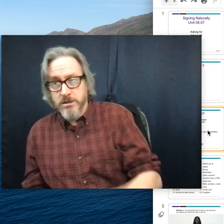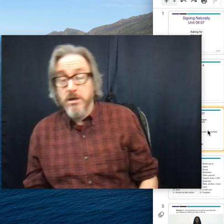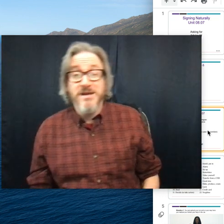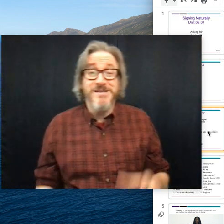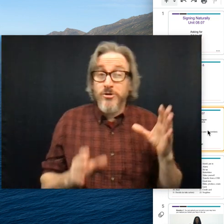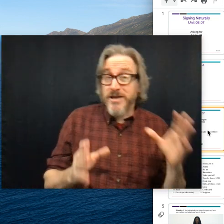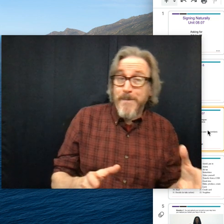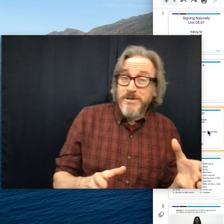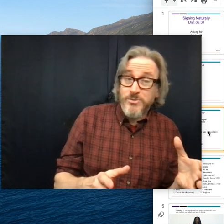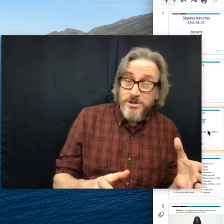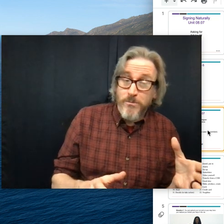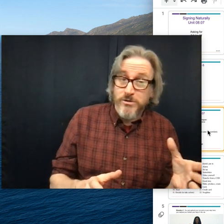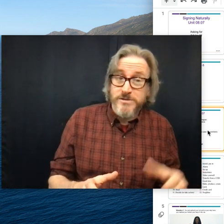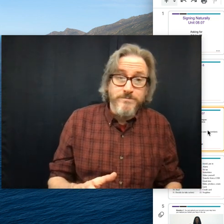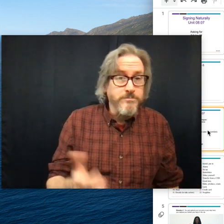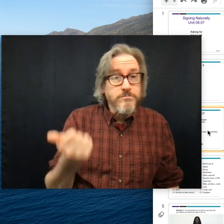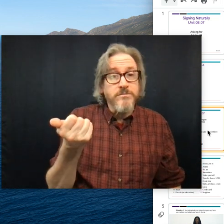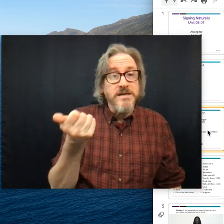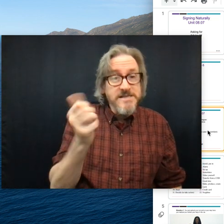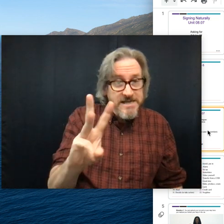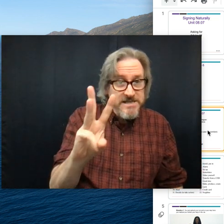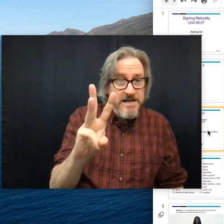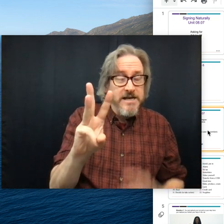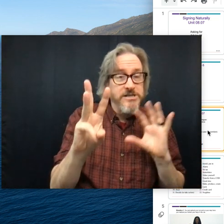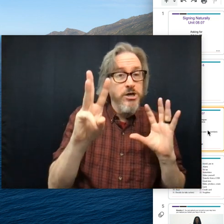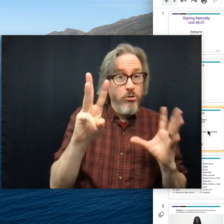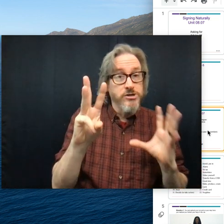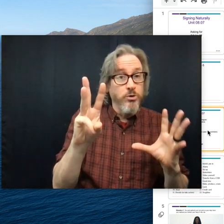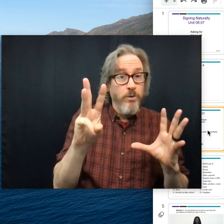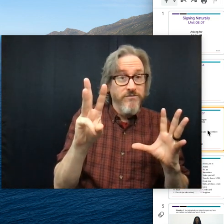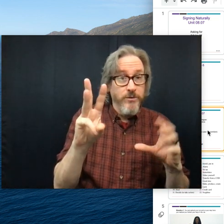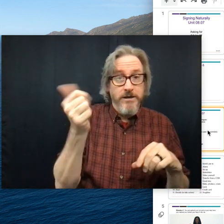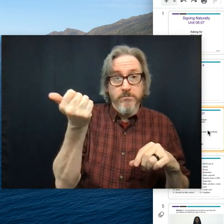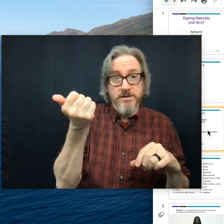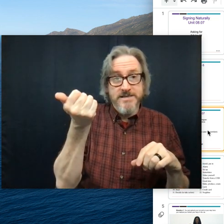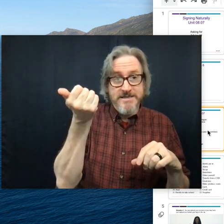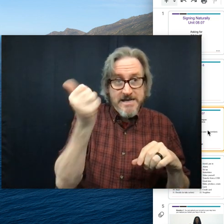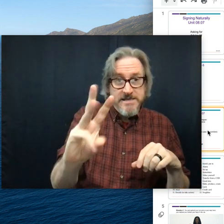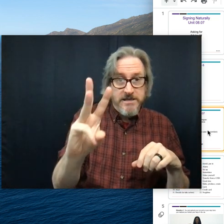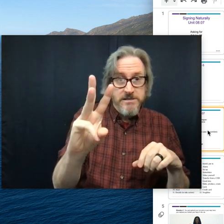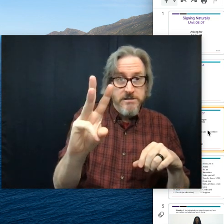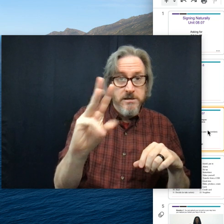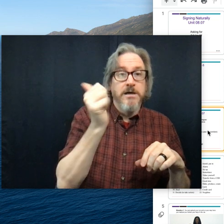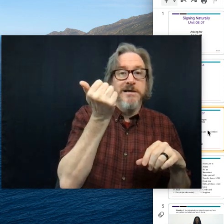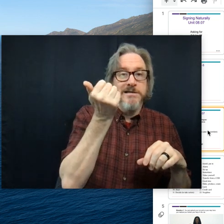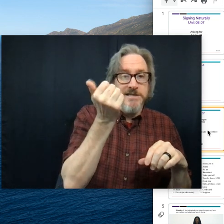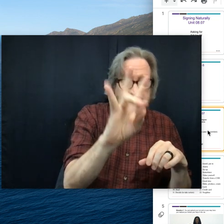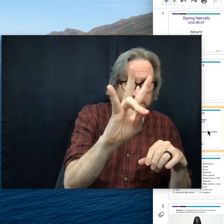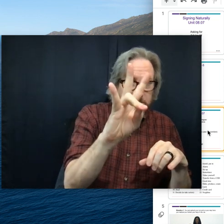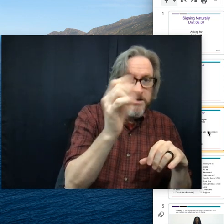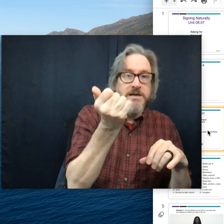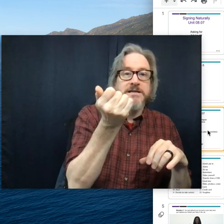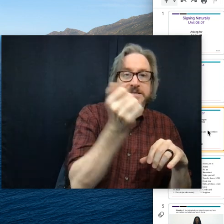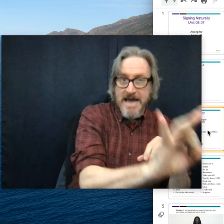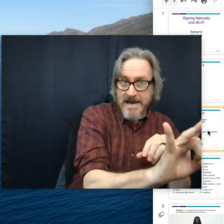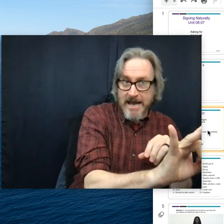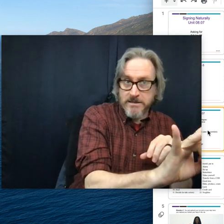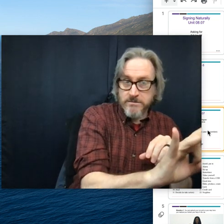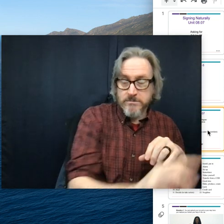that. Similar thing happens with numbers. 16 is the old school way of doing it. 10-6, 10-7,